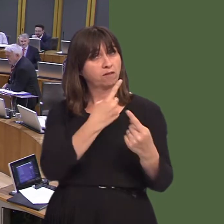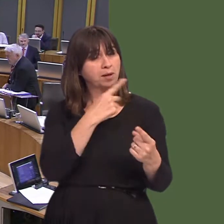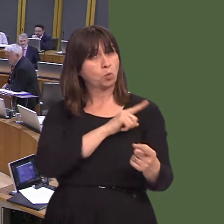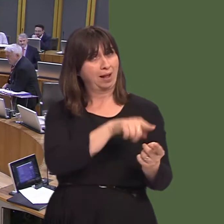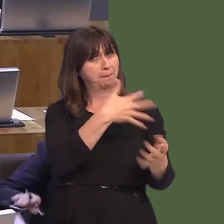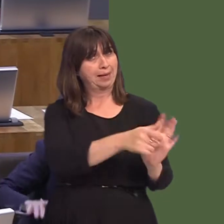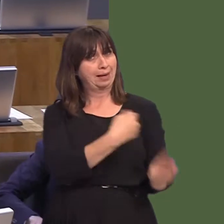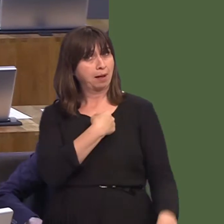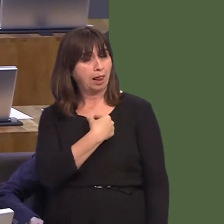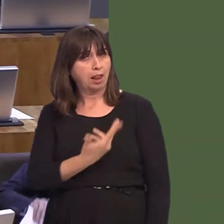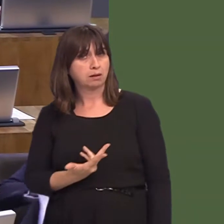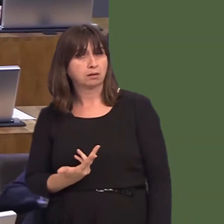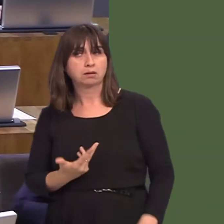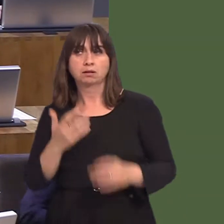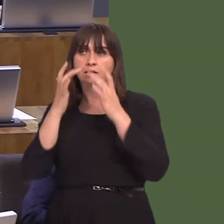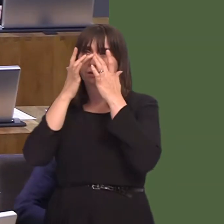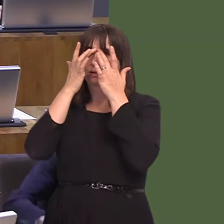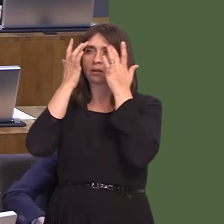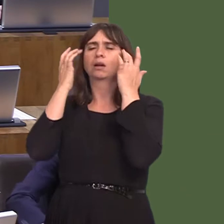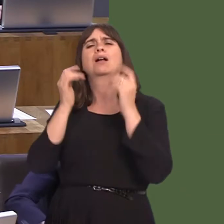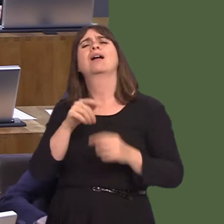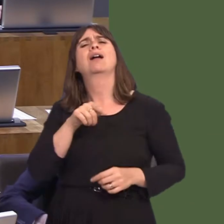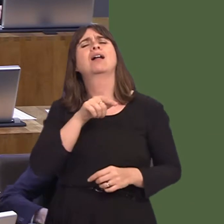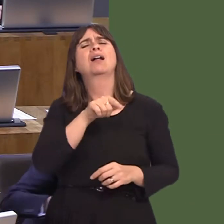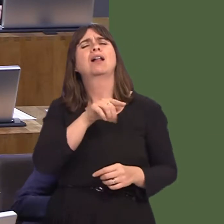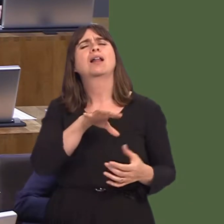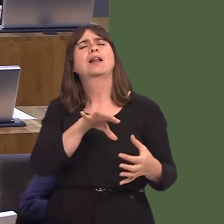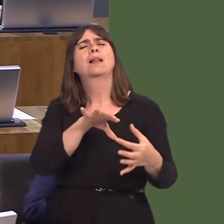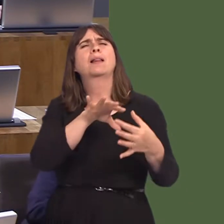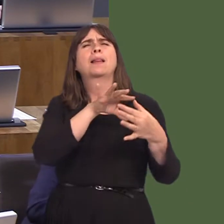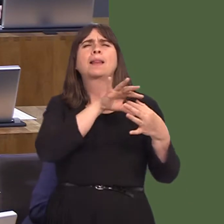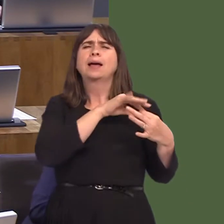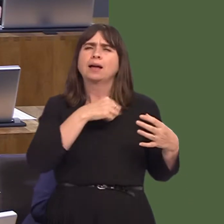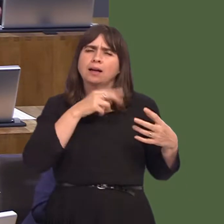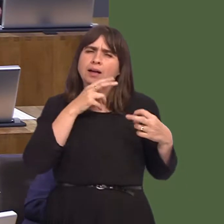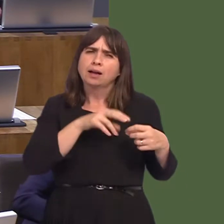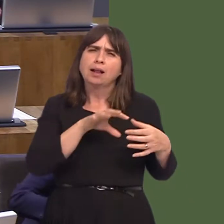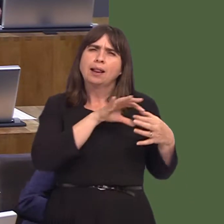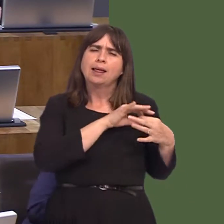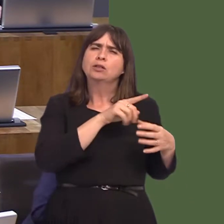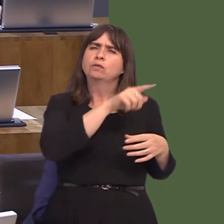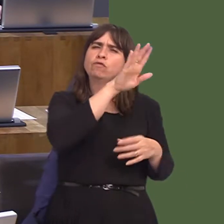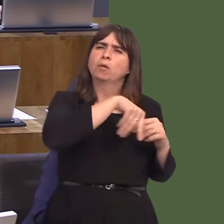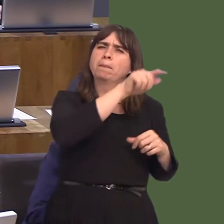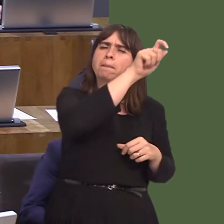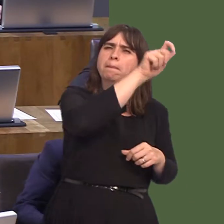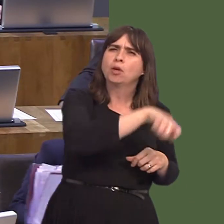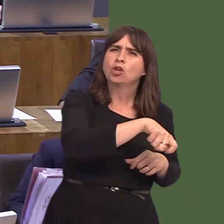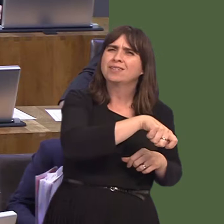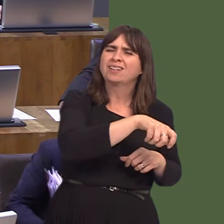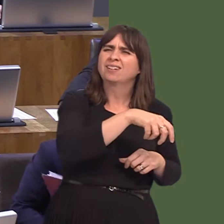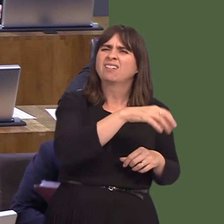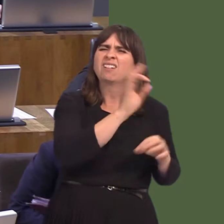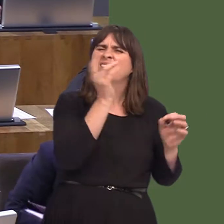what I can see, this came from something that was said by an individual who had no connection